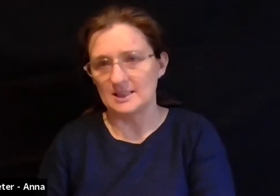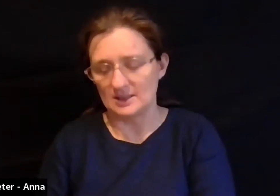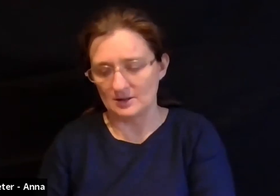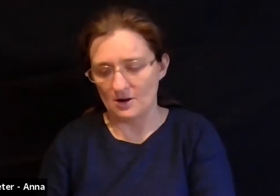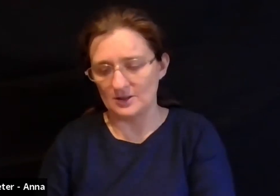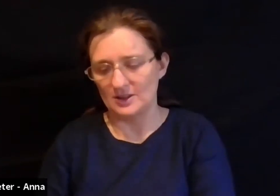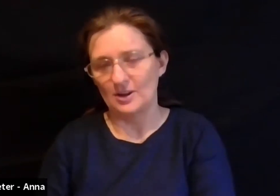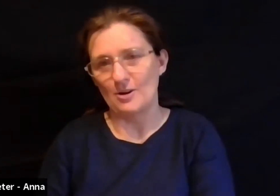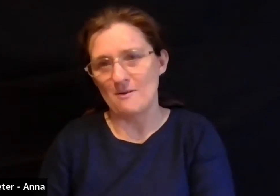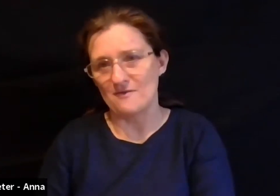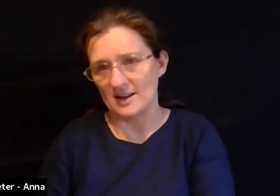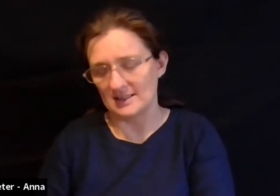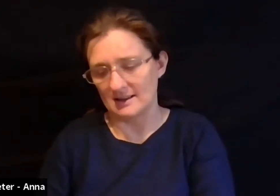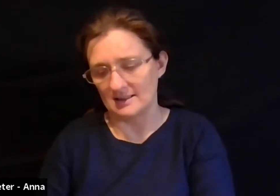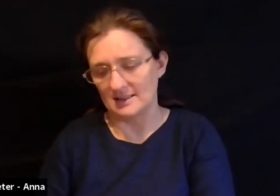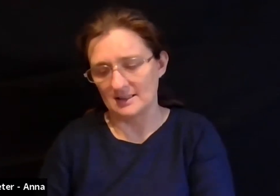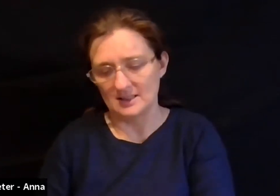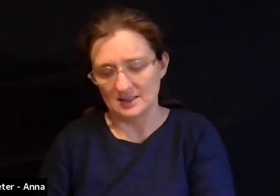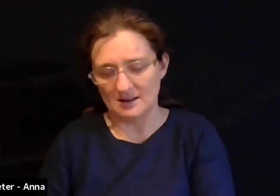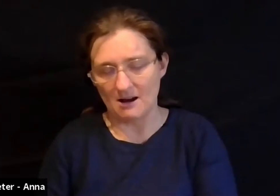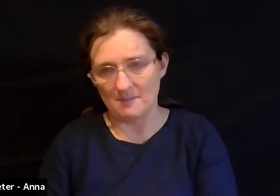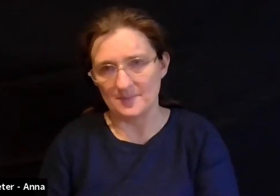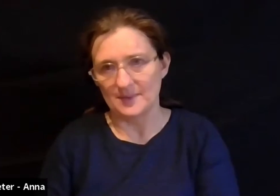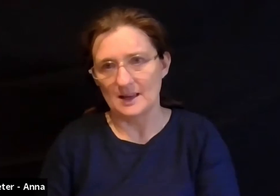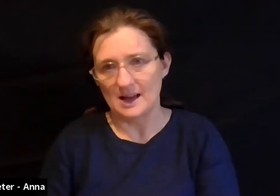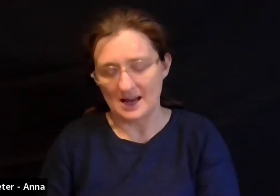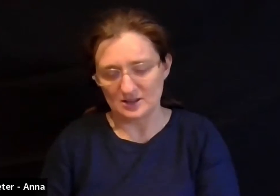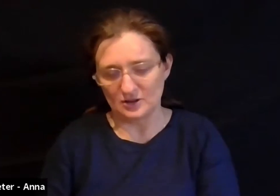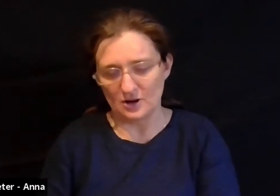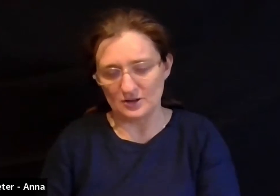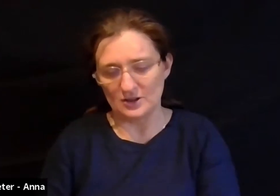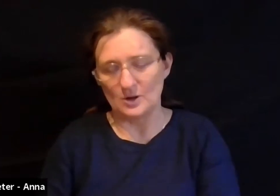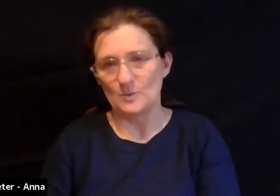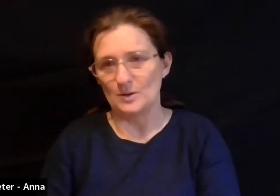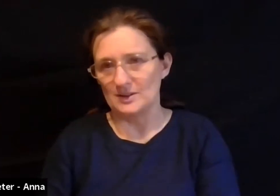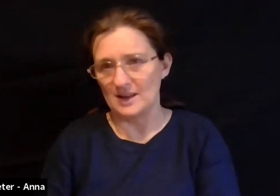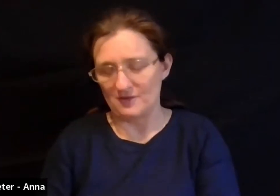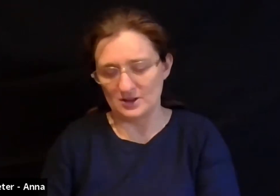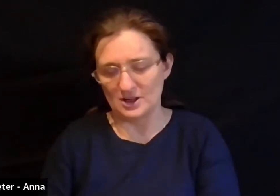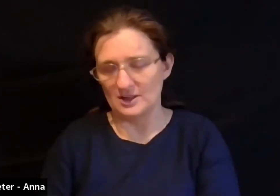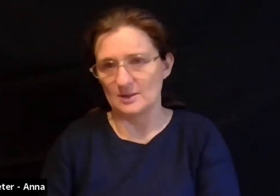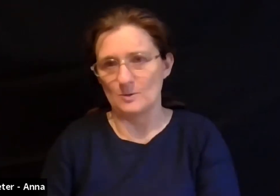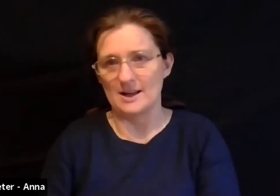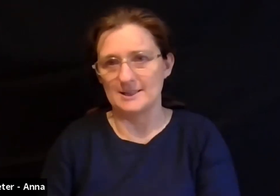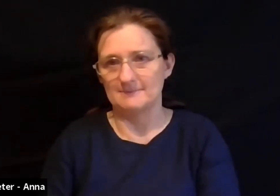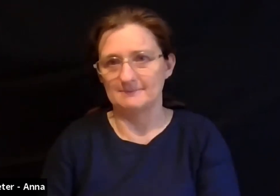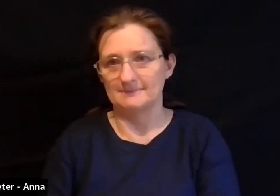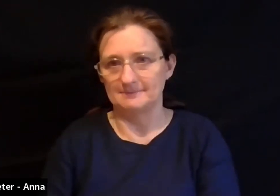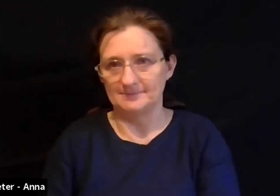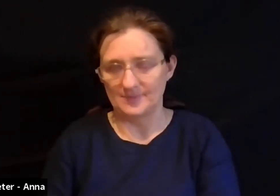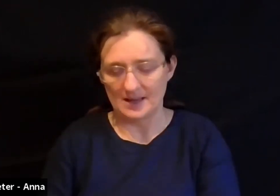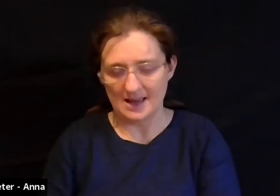because it is God who invites us to come, and God will never turn us away.